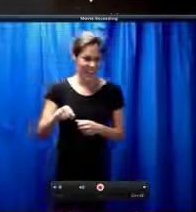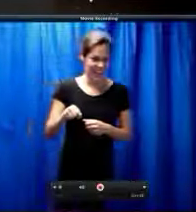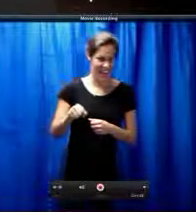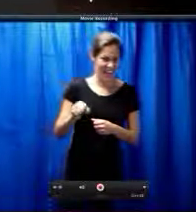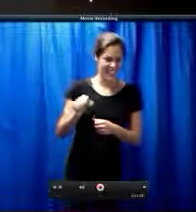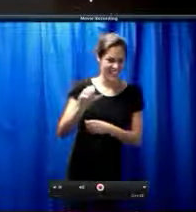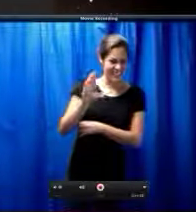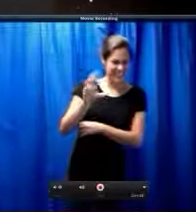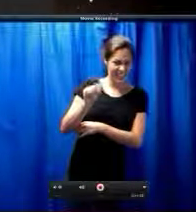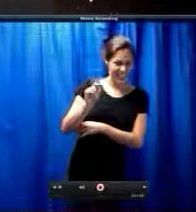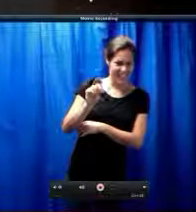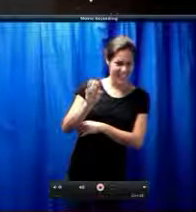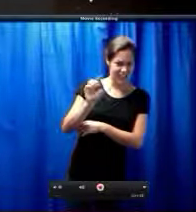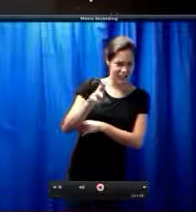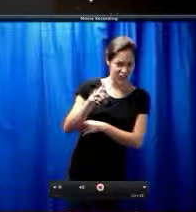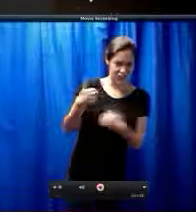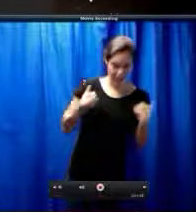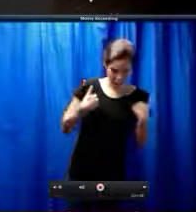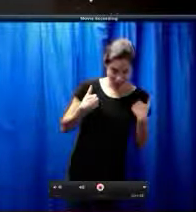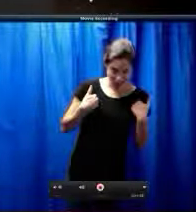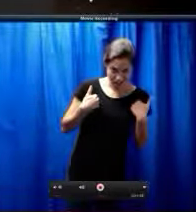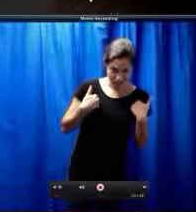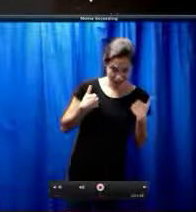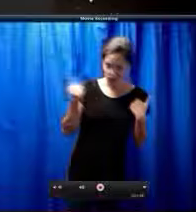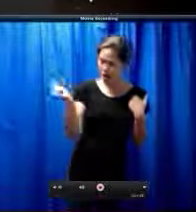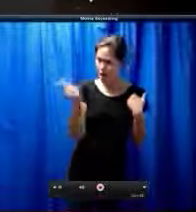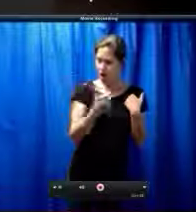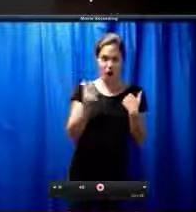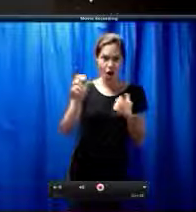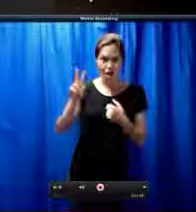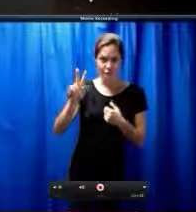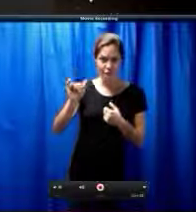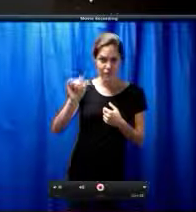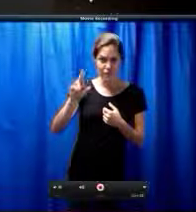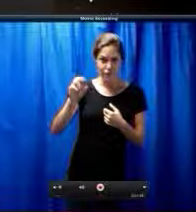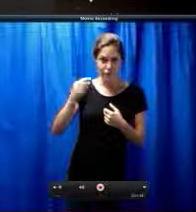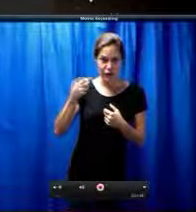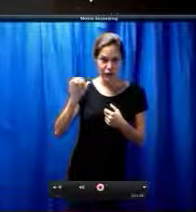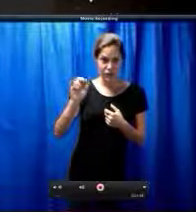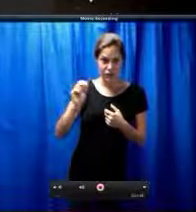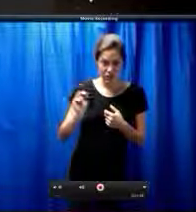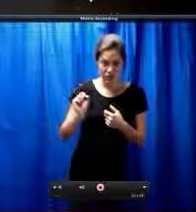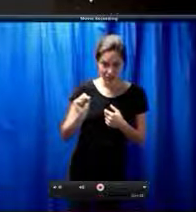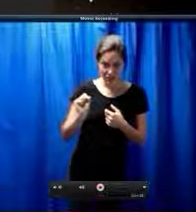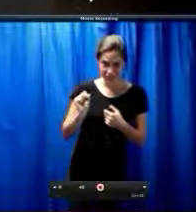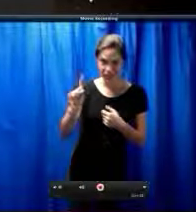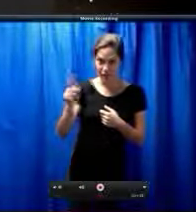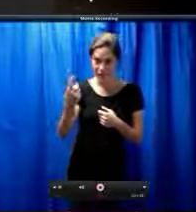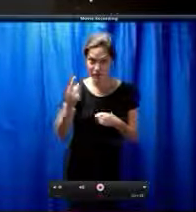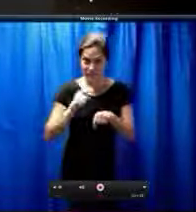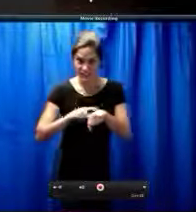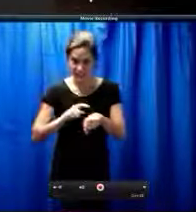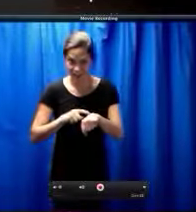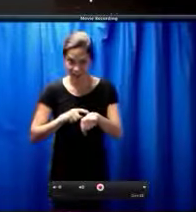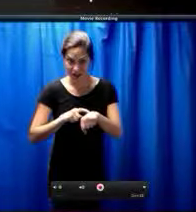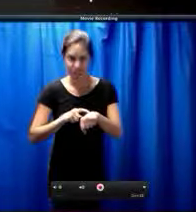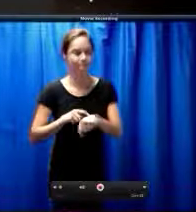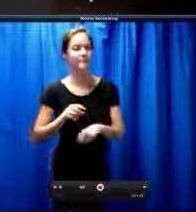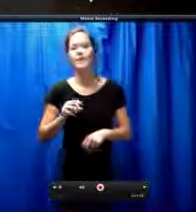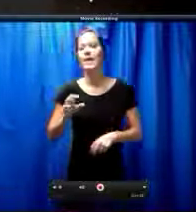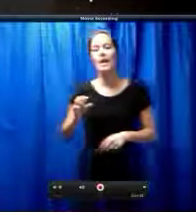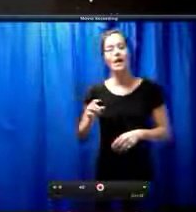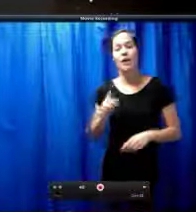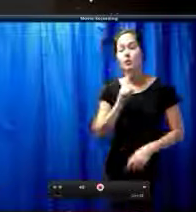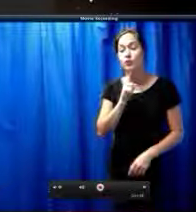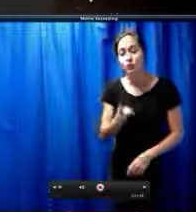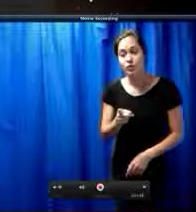Sex is sex. Oral sex is still sex. And you can still be transmitting viruses. It's not safe sex. That's a